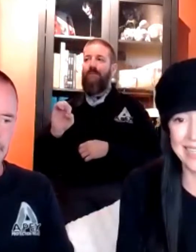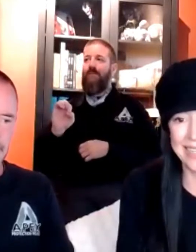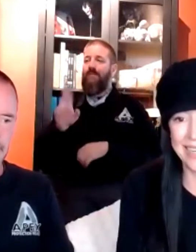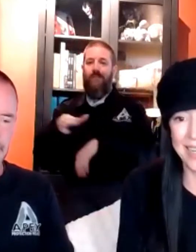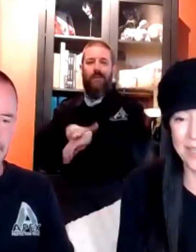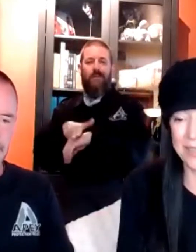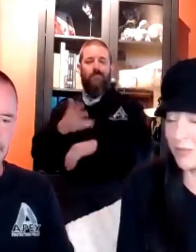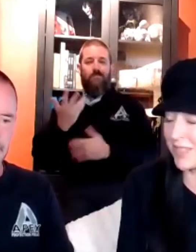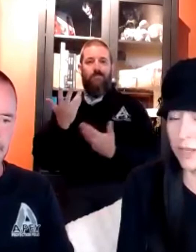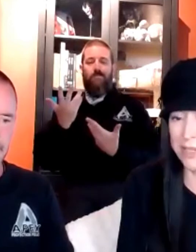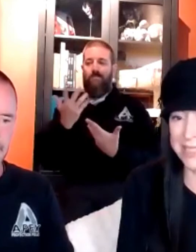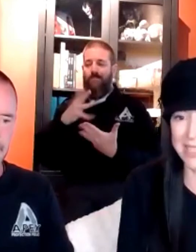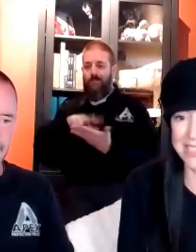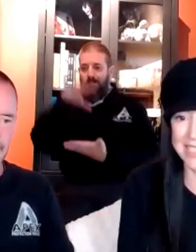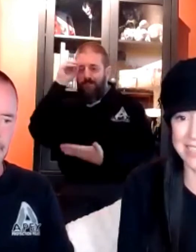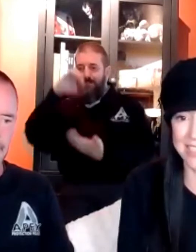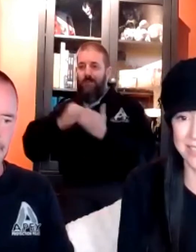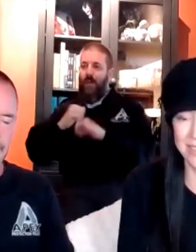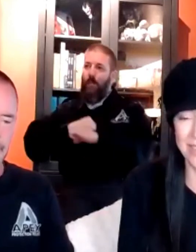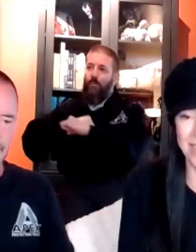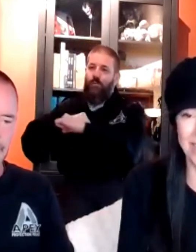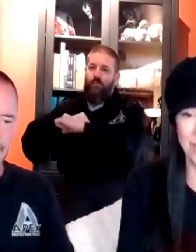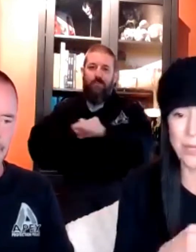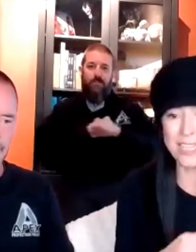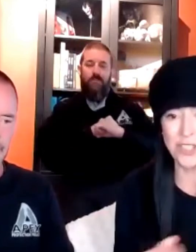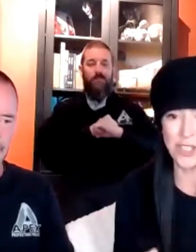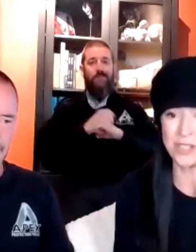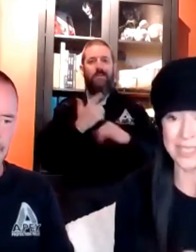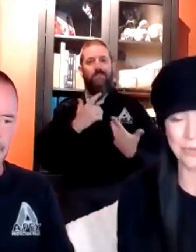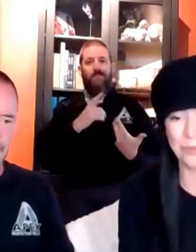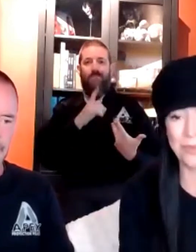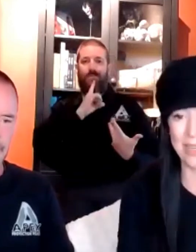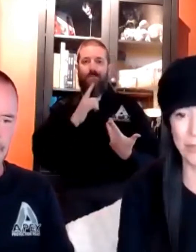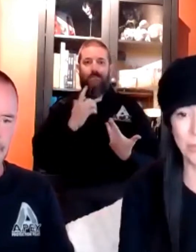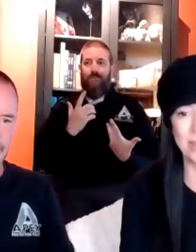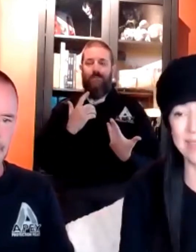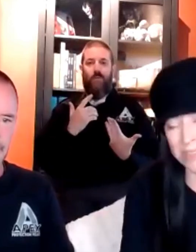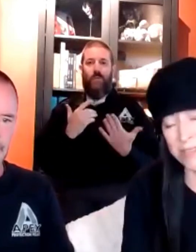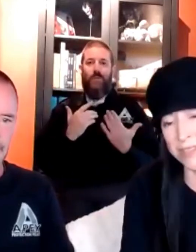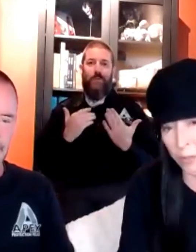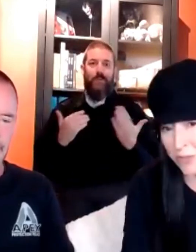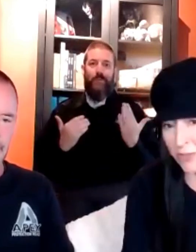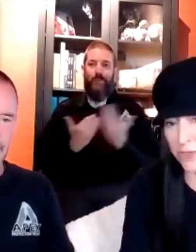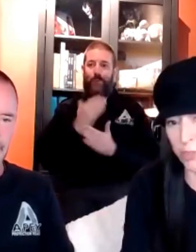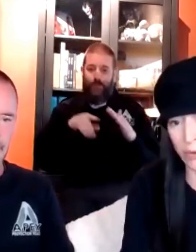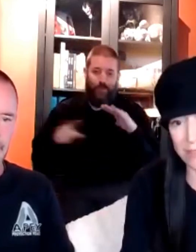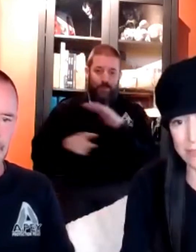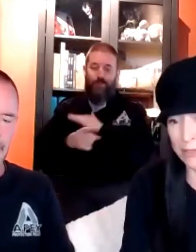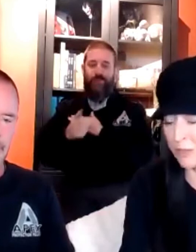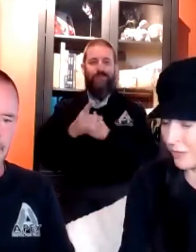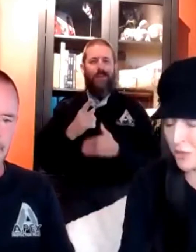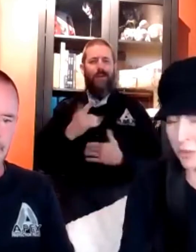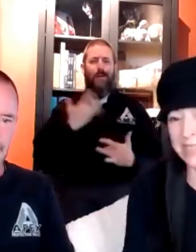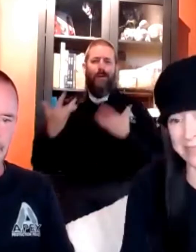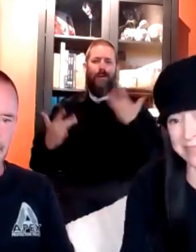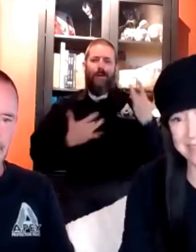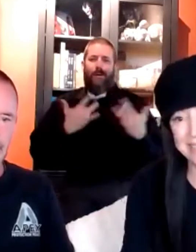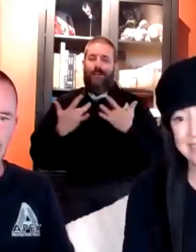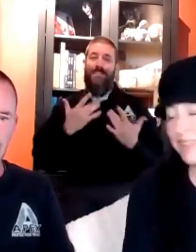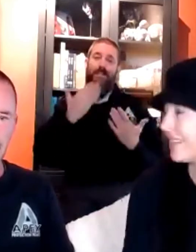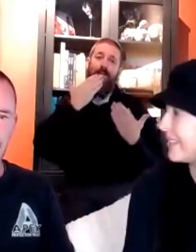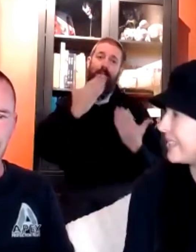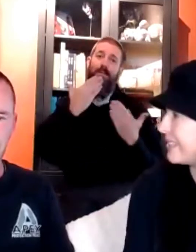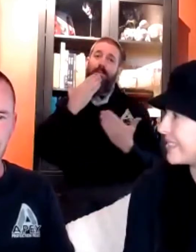And I'm just so excited to take this week journey with everyone. Thank you so much for your support and for joining us.